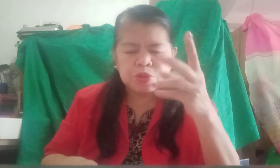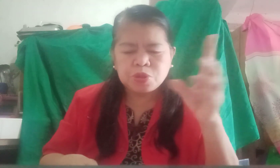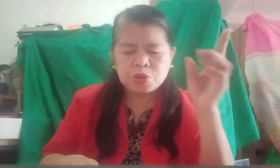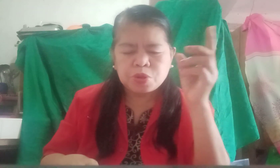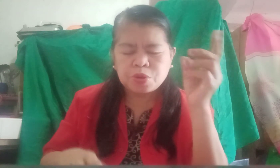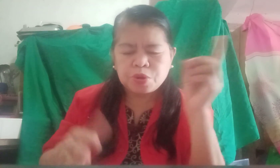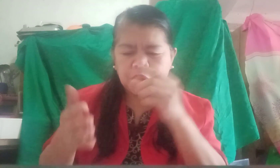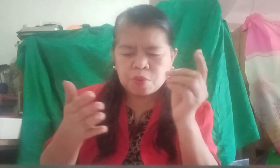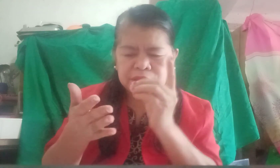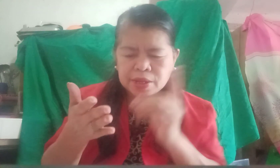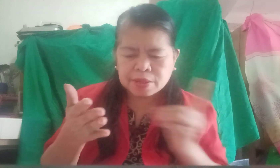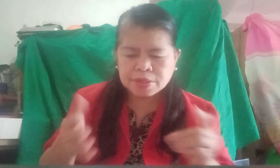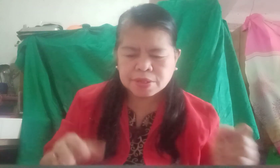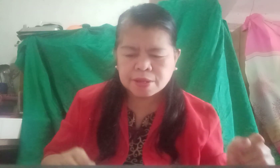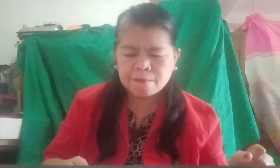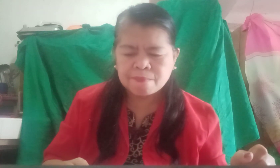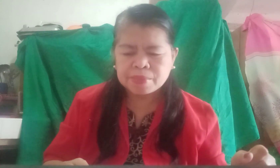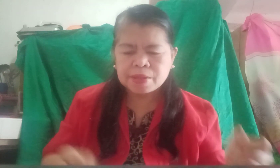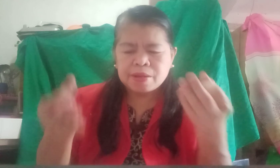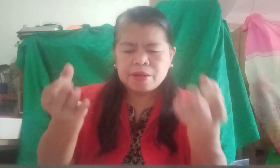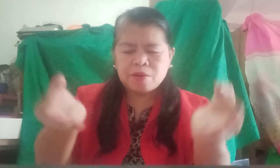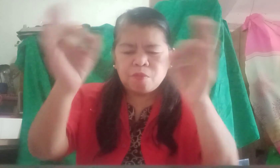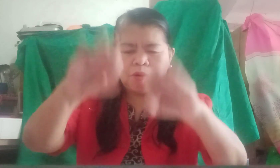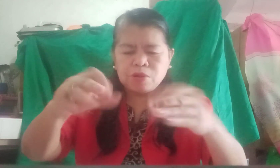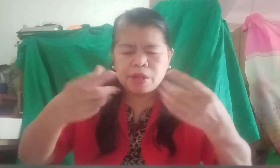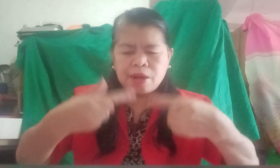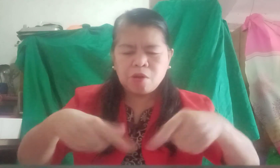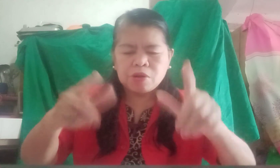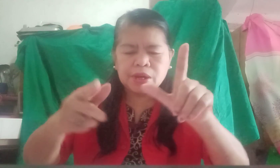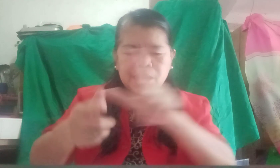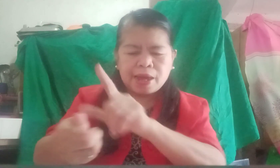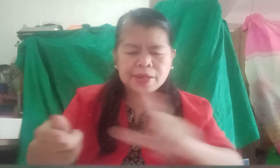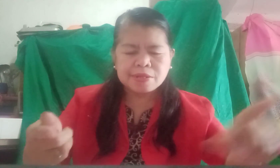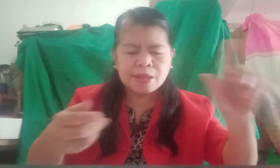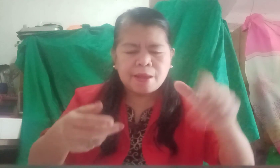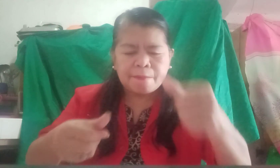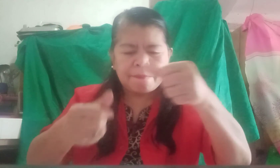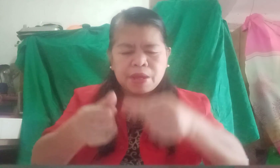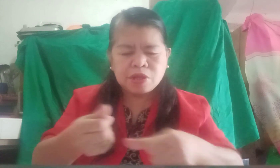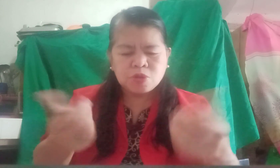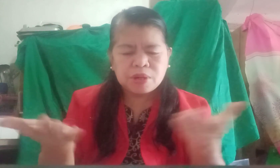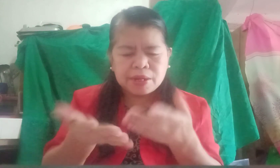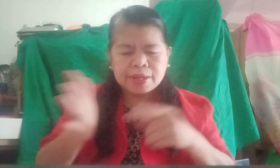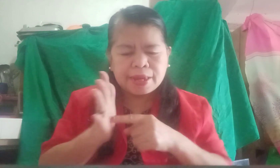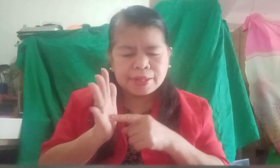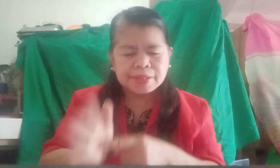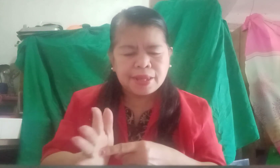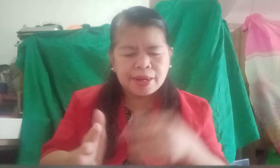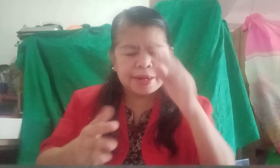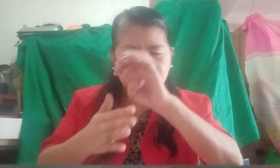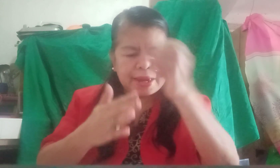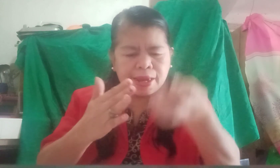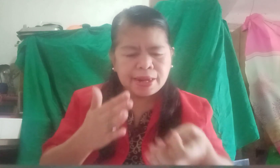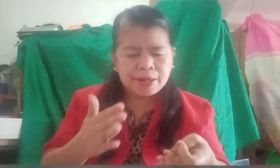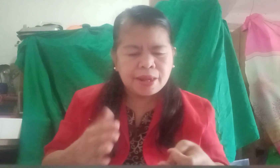two drawings. Then fold along the lines space were indicated in the end,